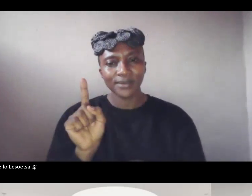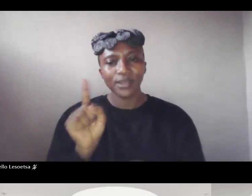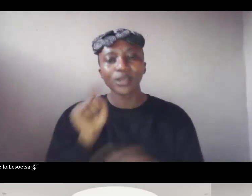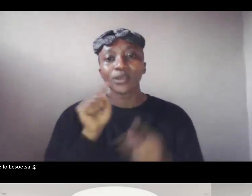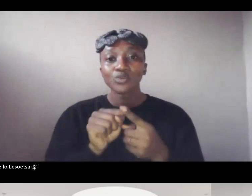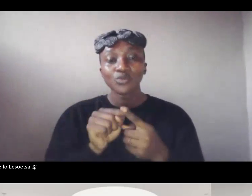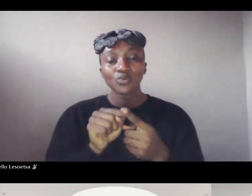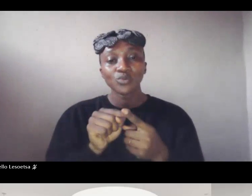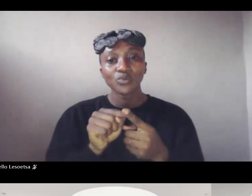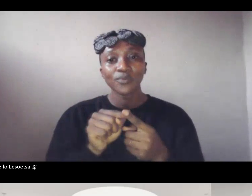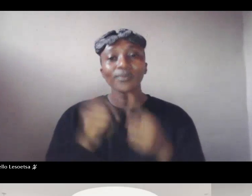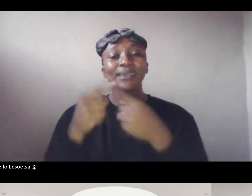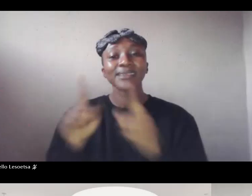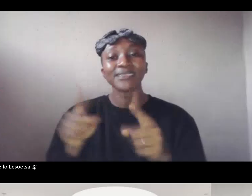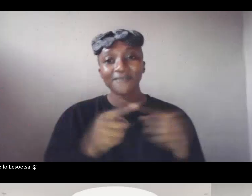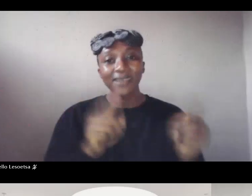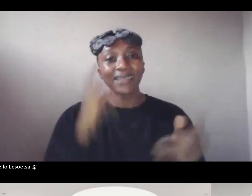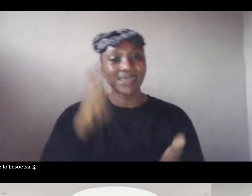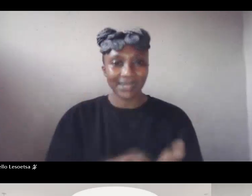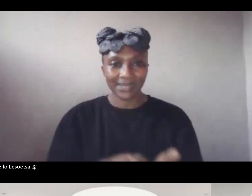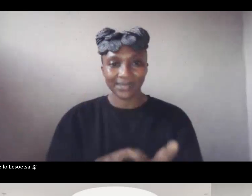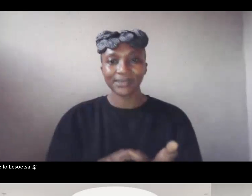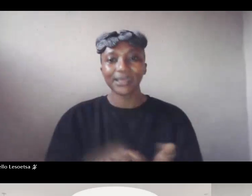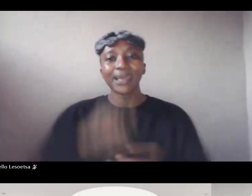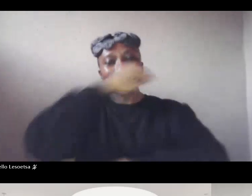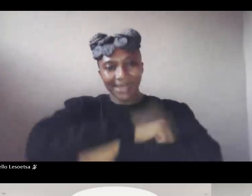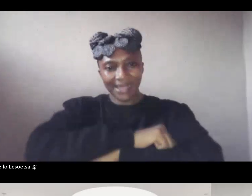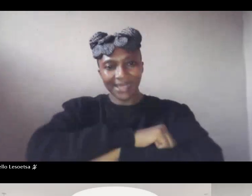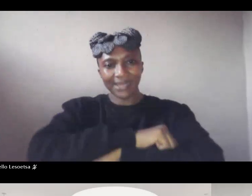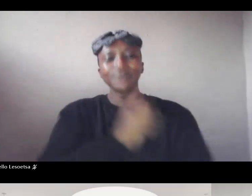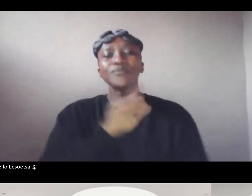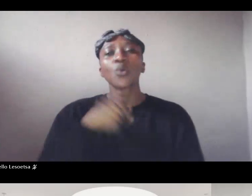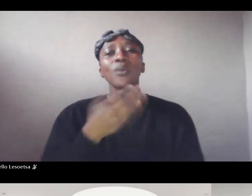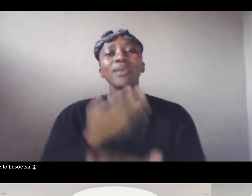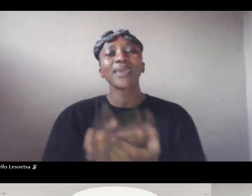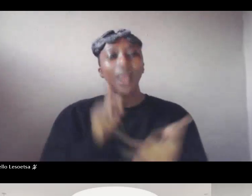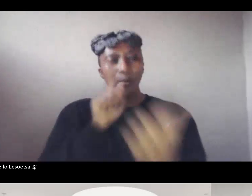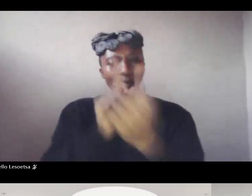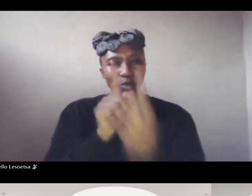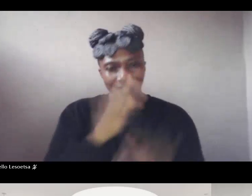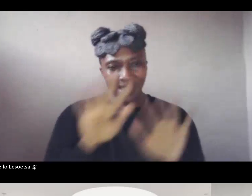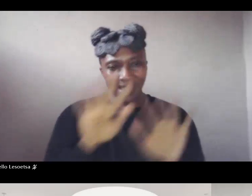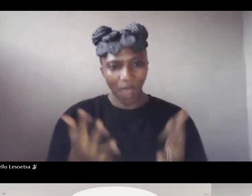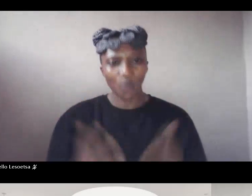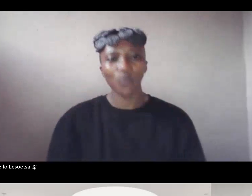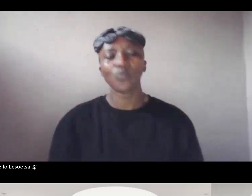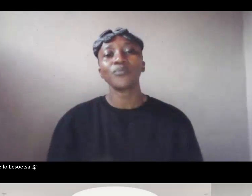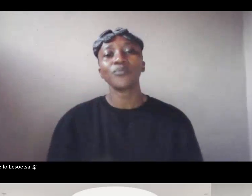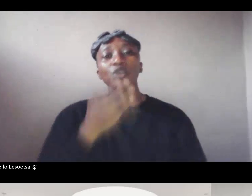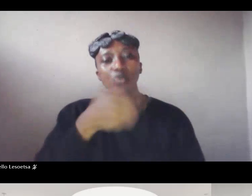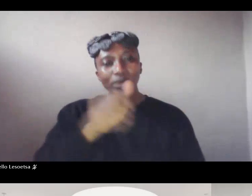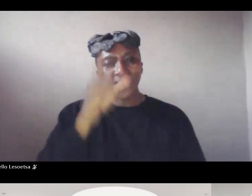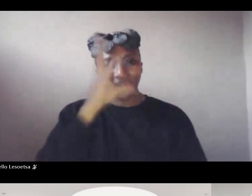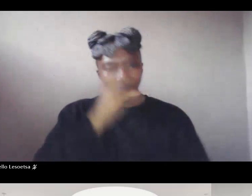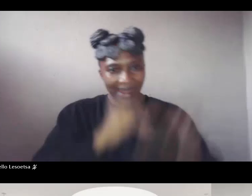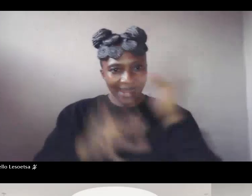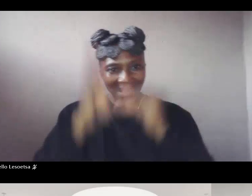the different needs of the learners? How can we approach that? You've already learned things around that from the